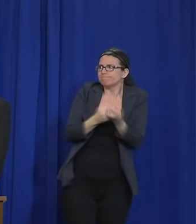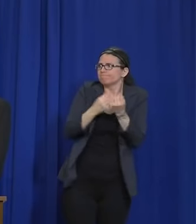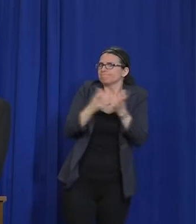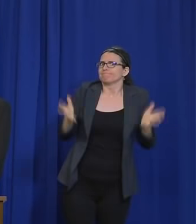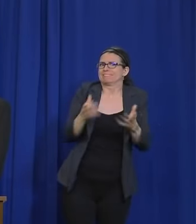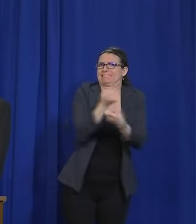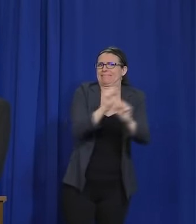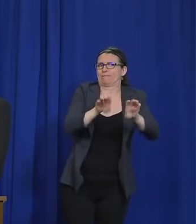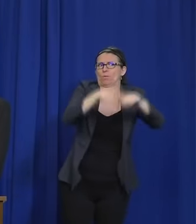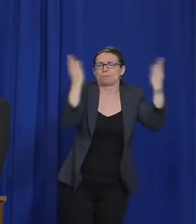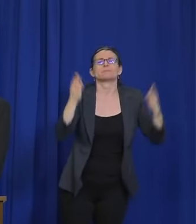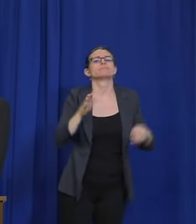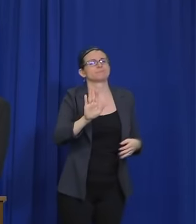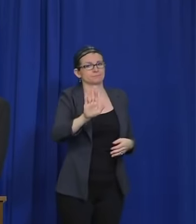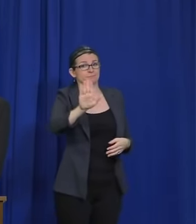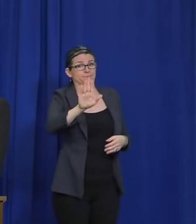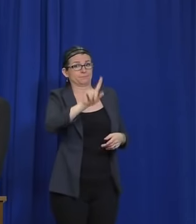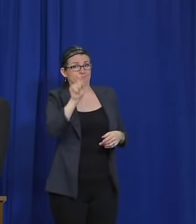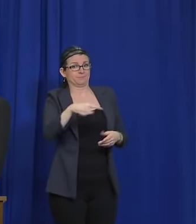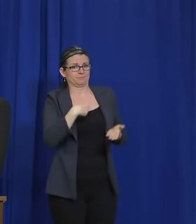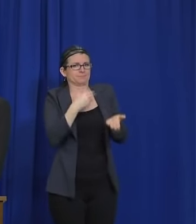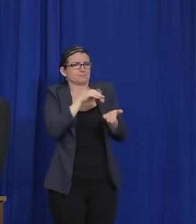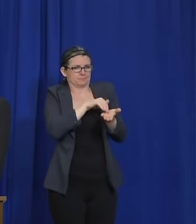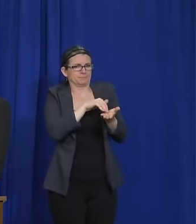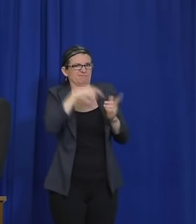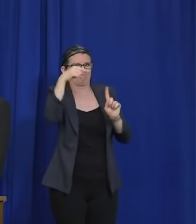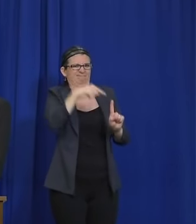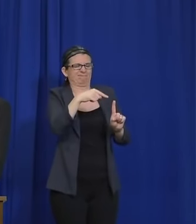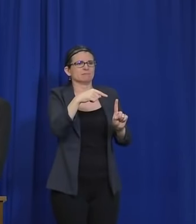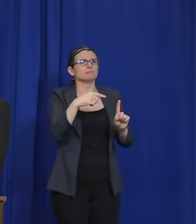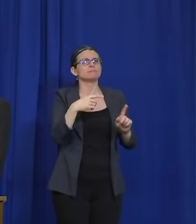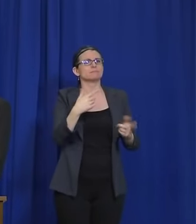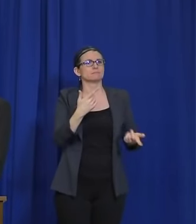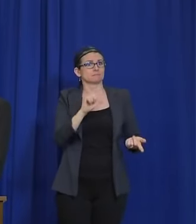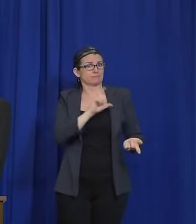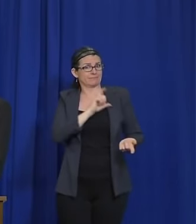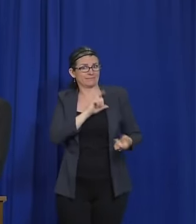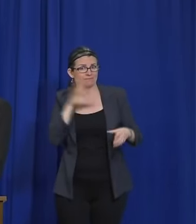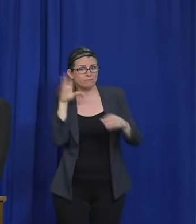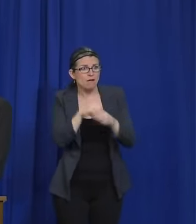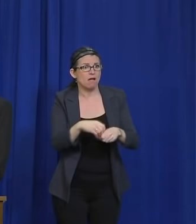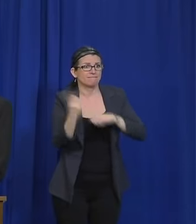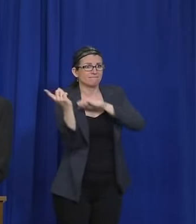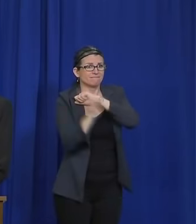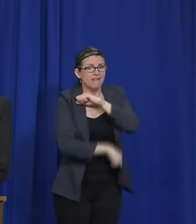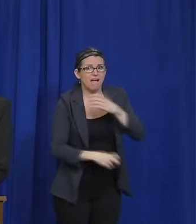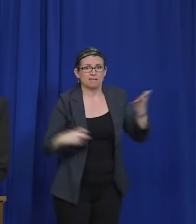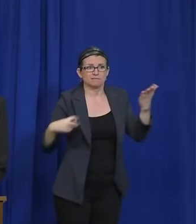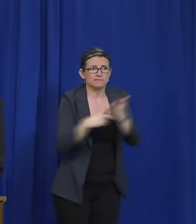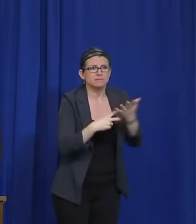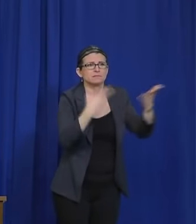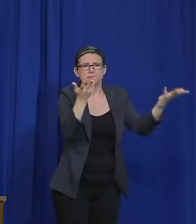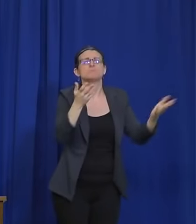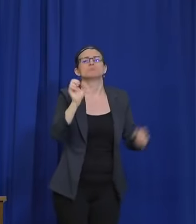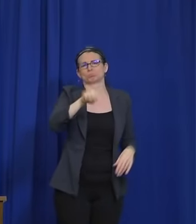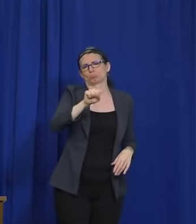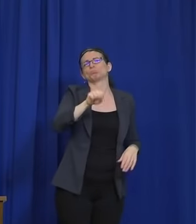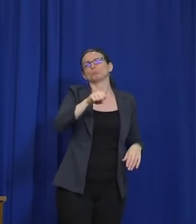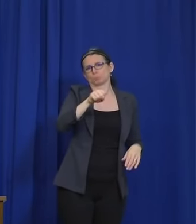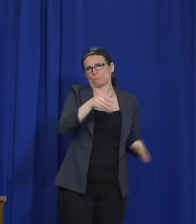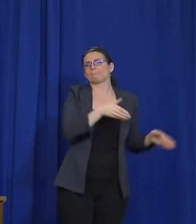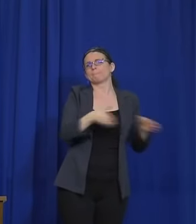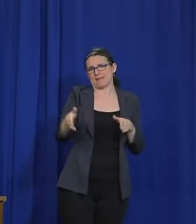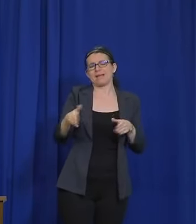the orders? Have there been enforcement actions? Yes, there have. I read of one in the paper. Usually it's the local police and the local DA's office